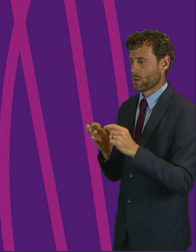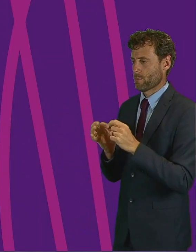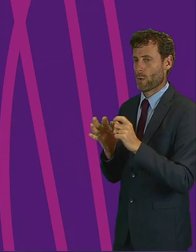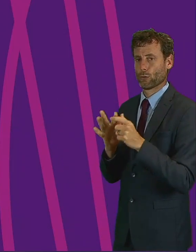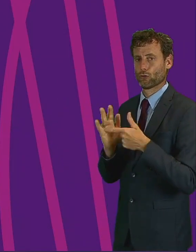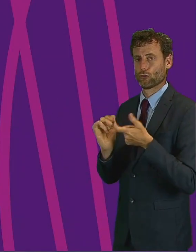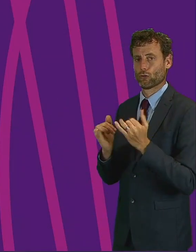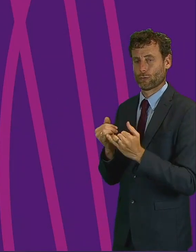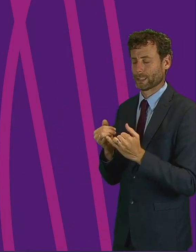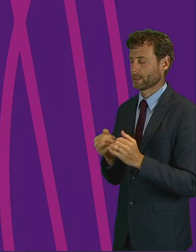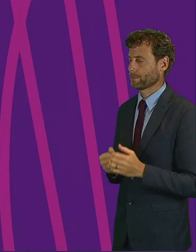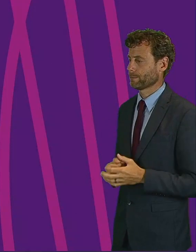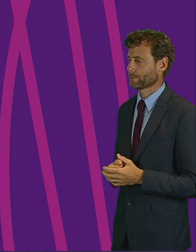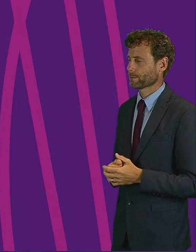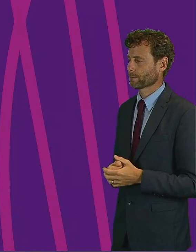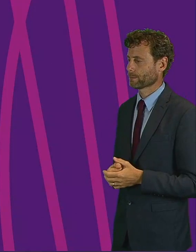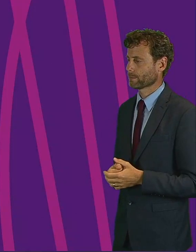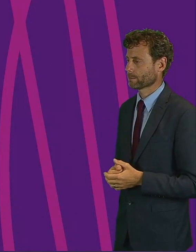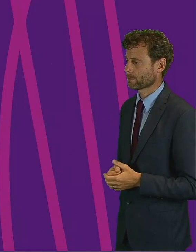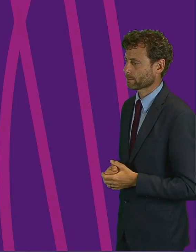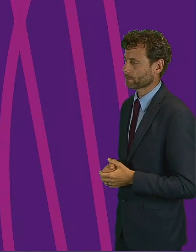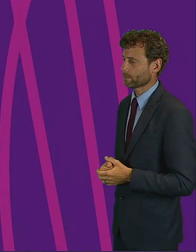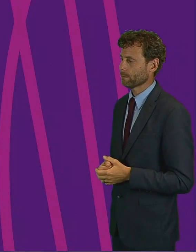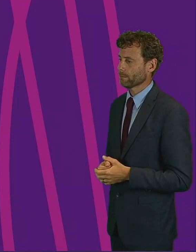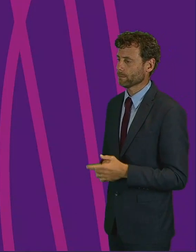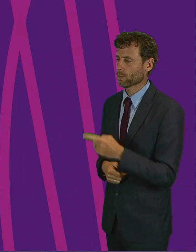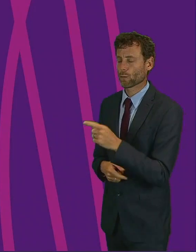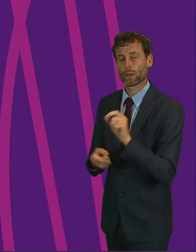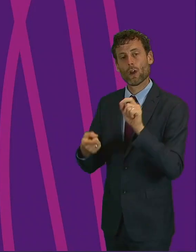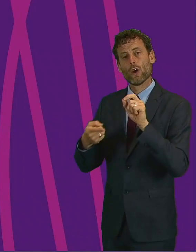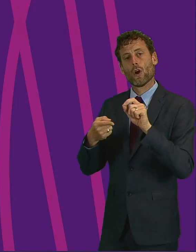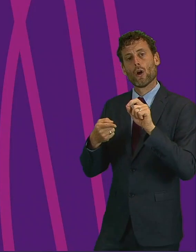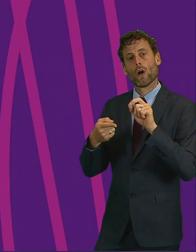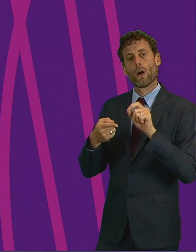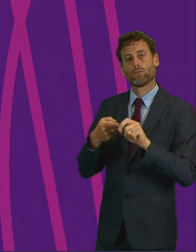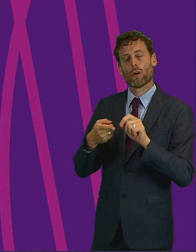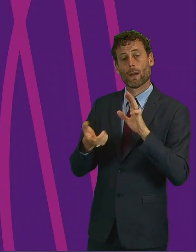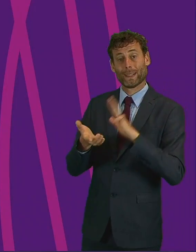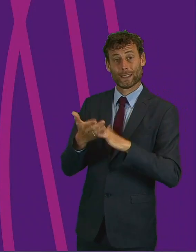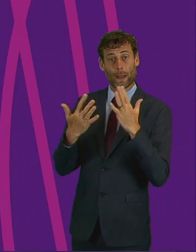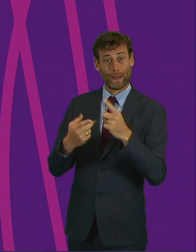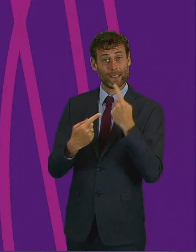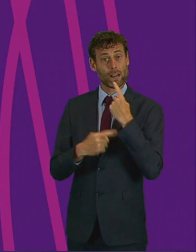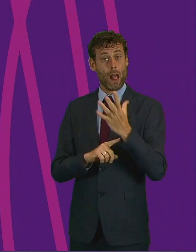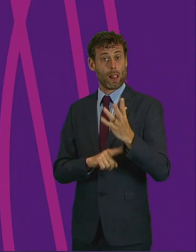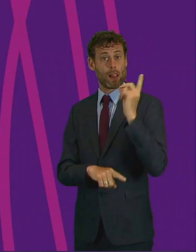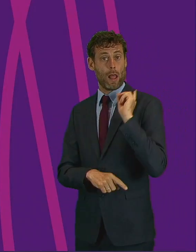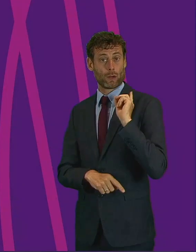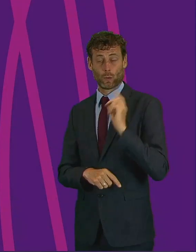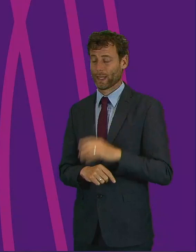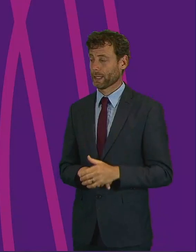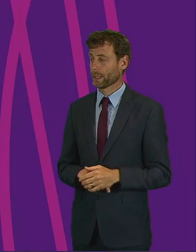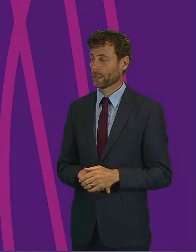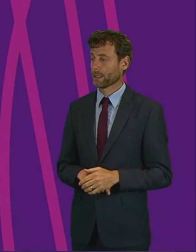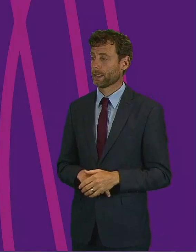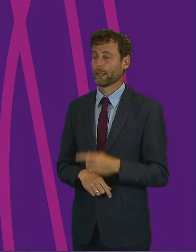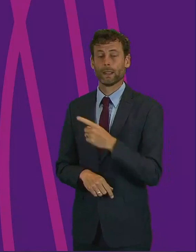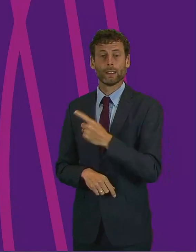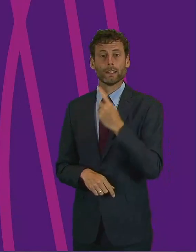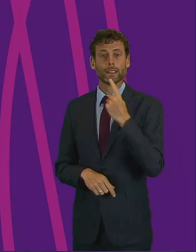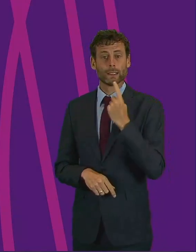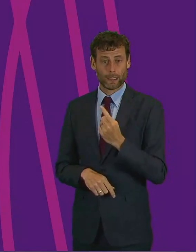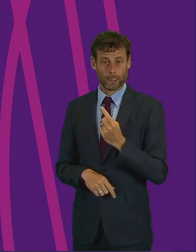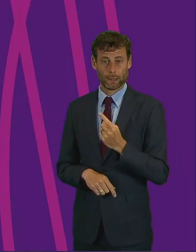Stewart. Presiding Officer, the Prime Minister expressed shock last week that people who have no recourse to public funds